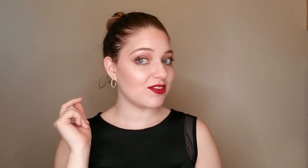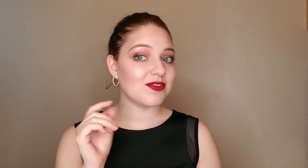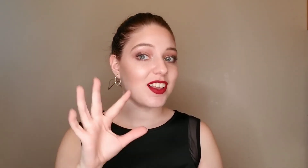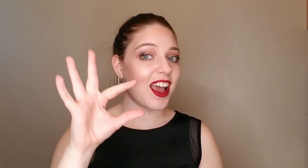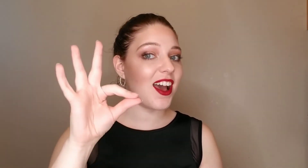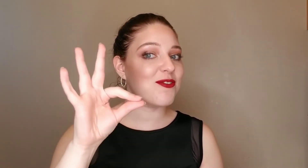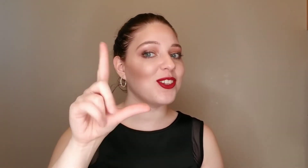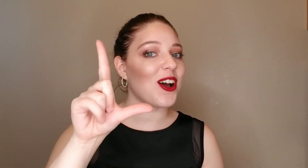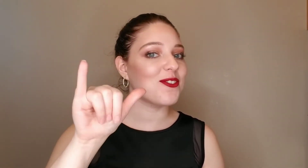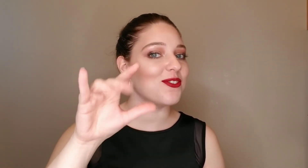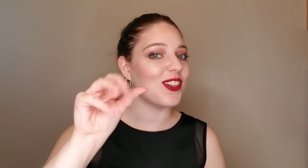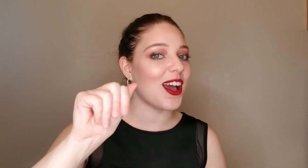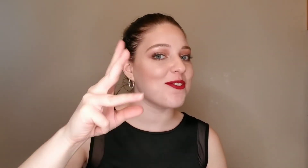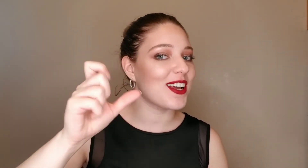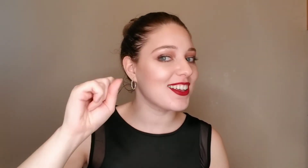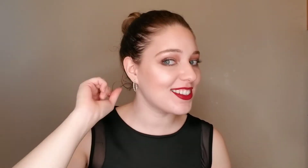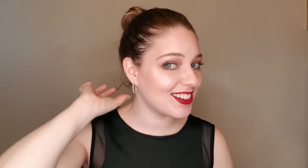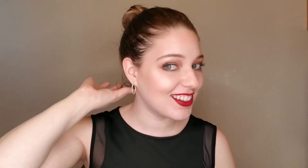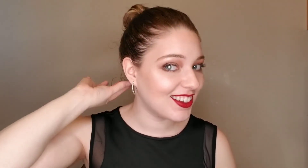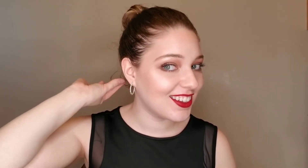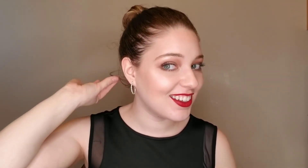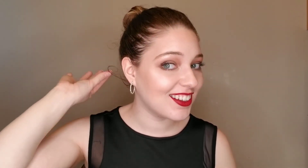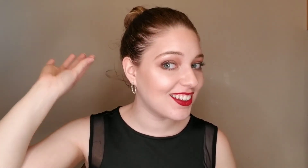I have a lot of flyaways.